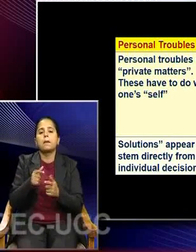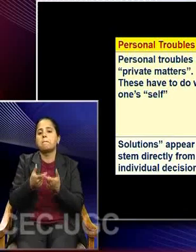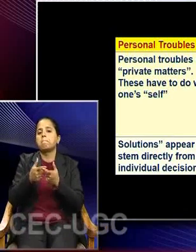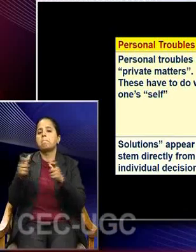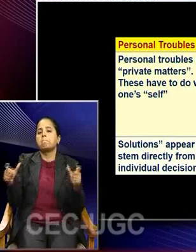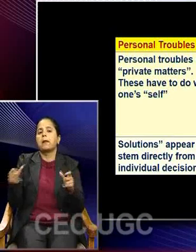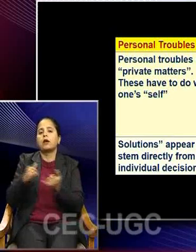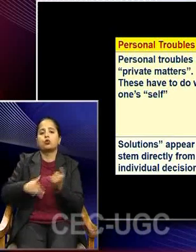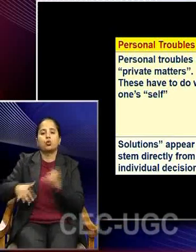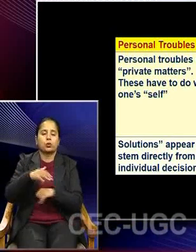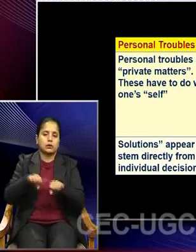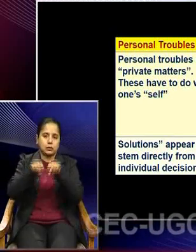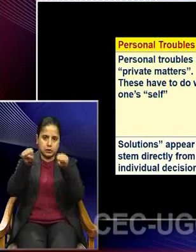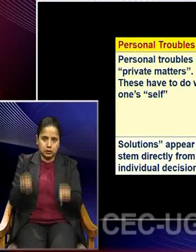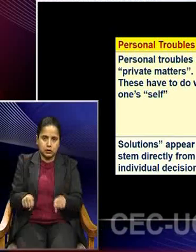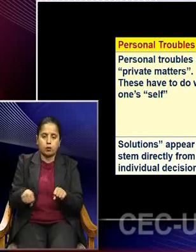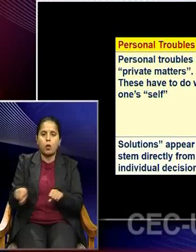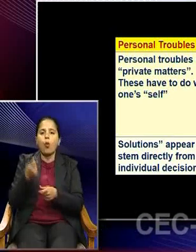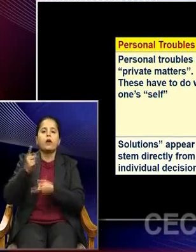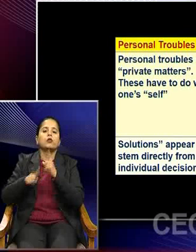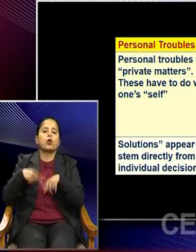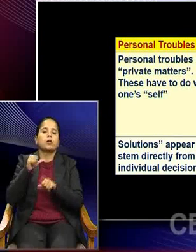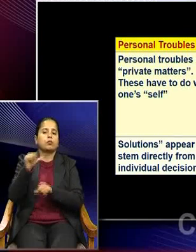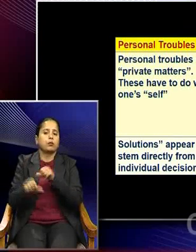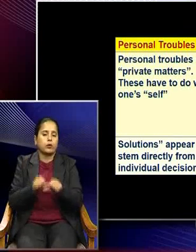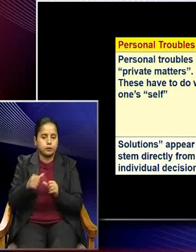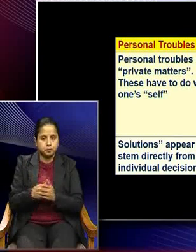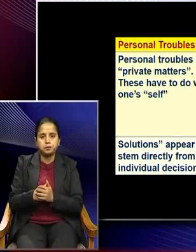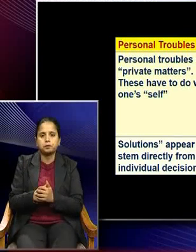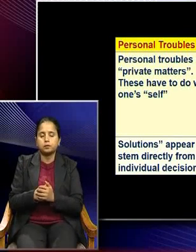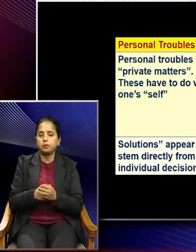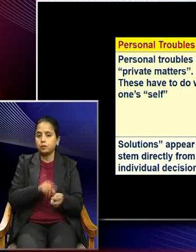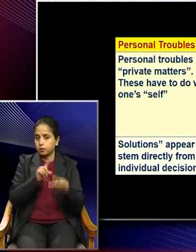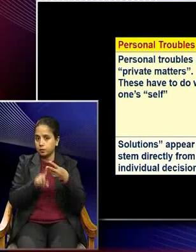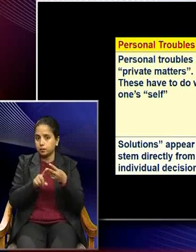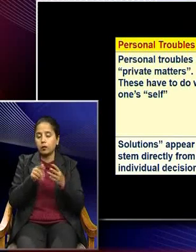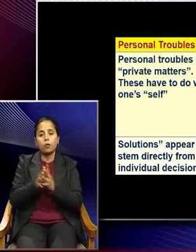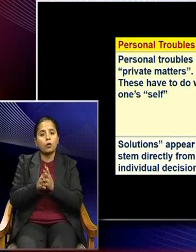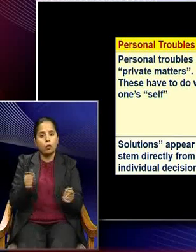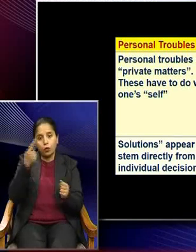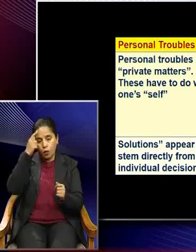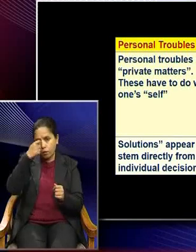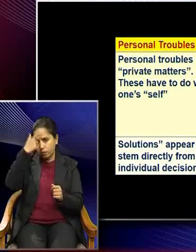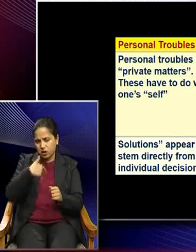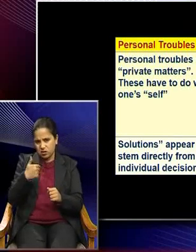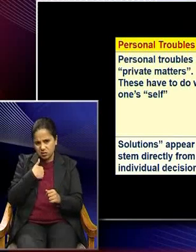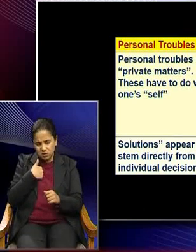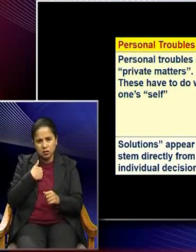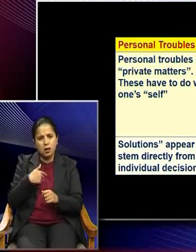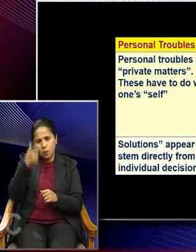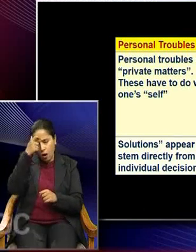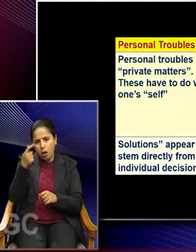larger social system and historical process. Third, solutions for personal trouble comes